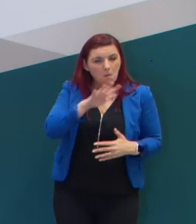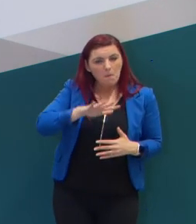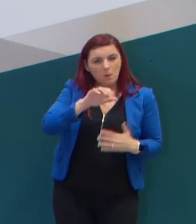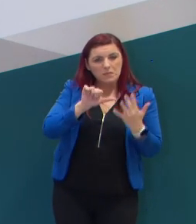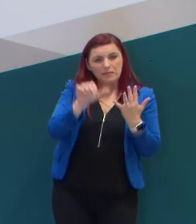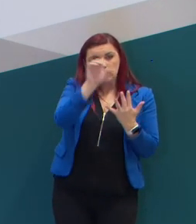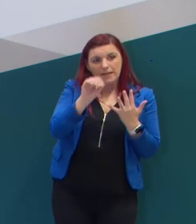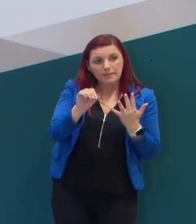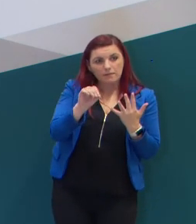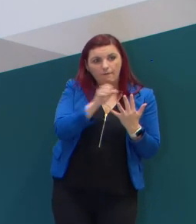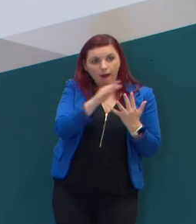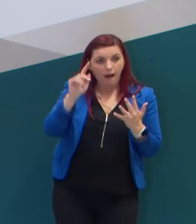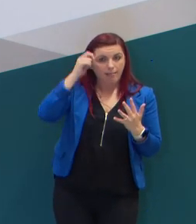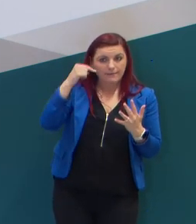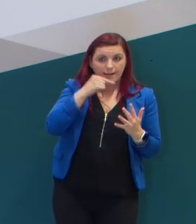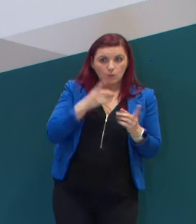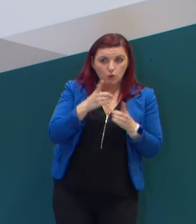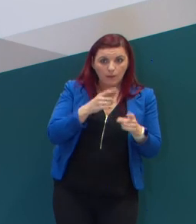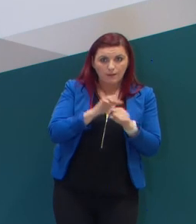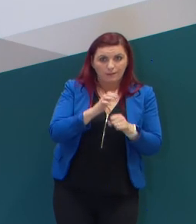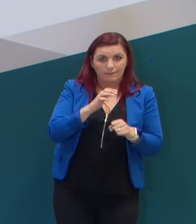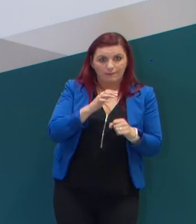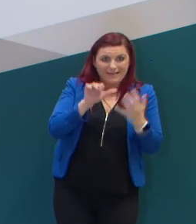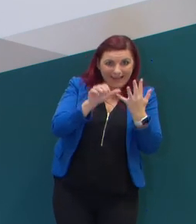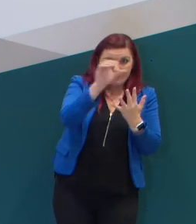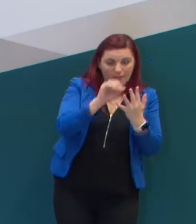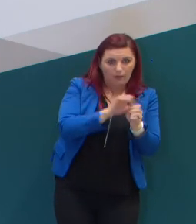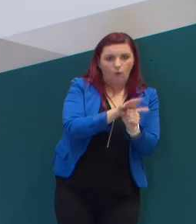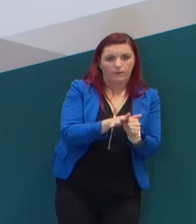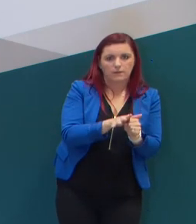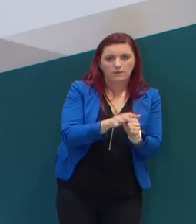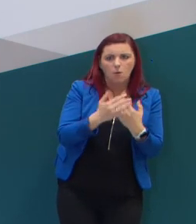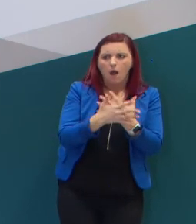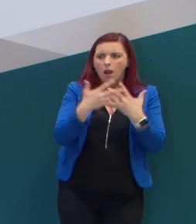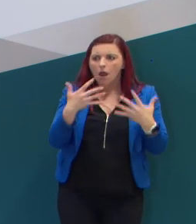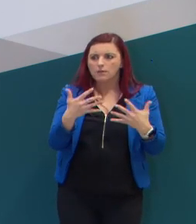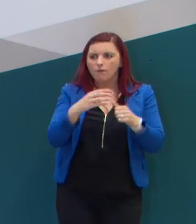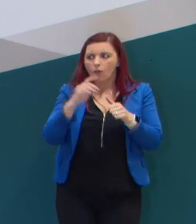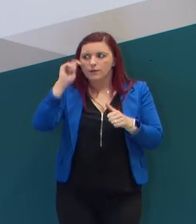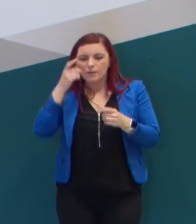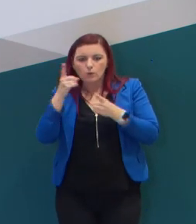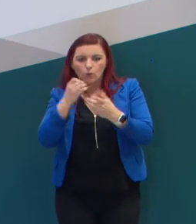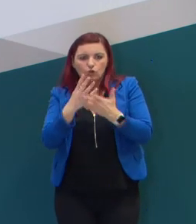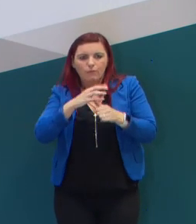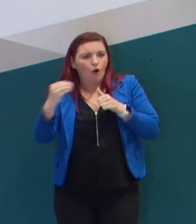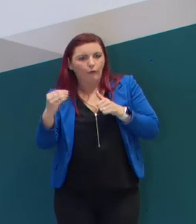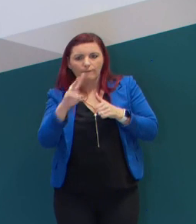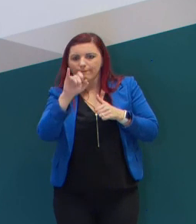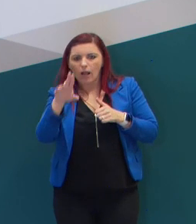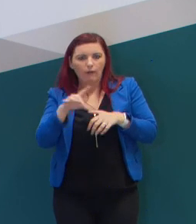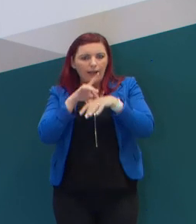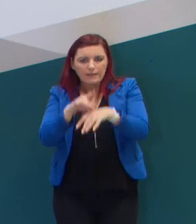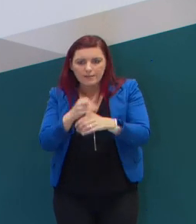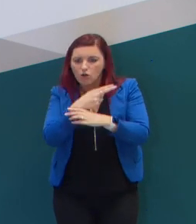that would suggest that a lot of the testing that we're doing is they could well be viral illnesses that are not linked to SARS-CoV-2